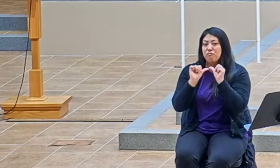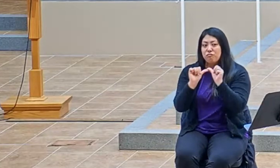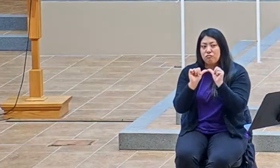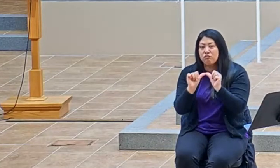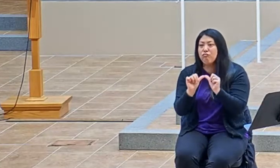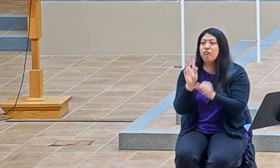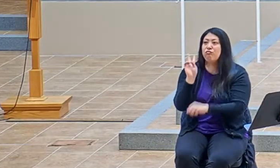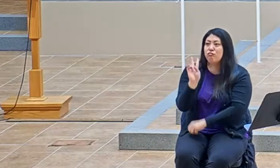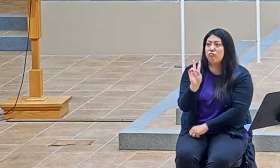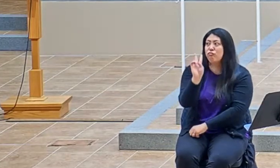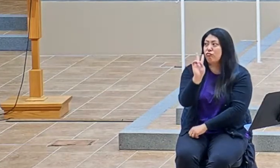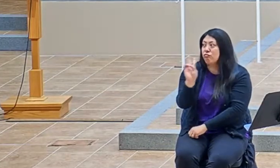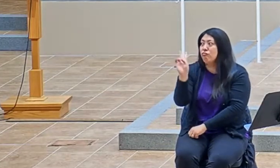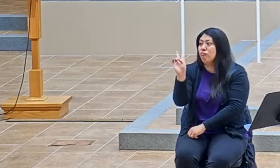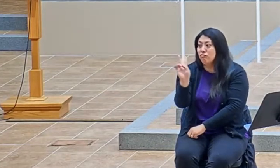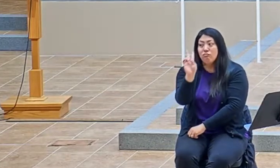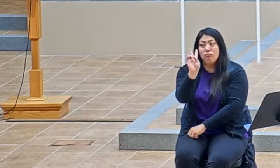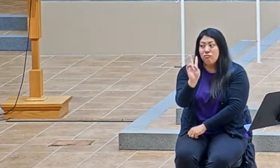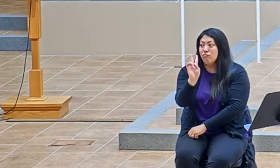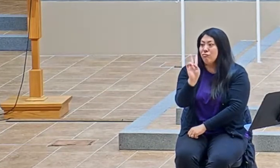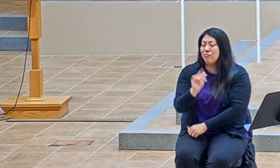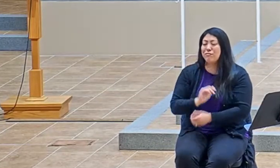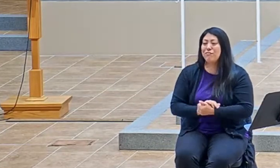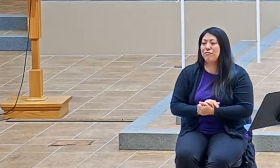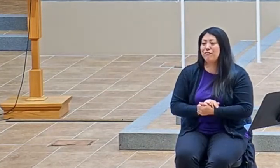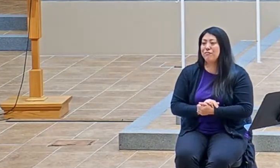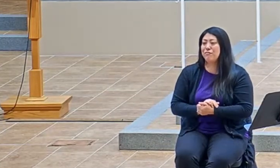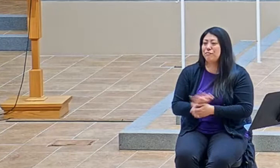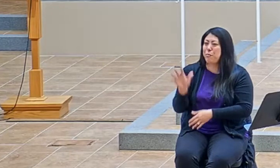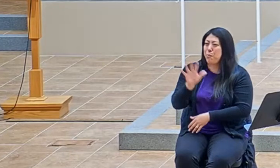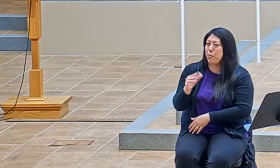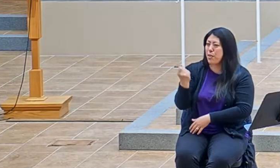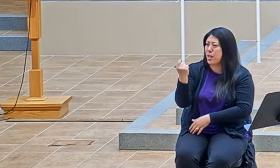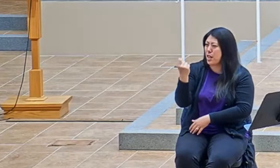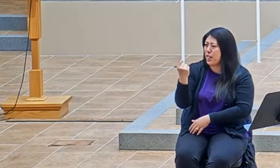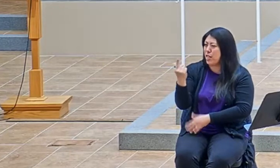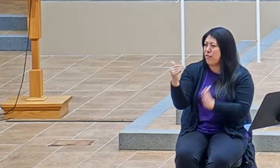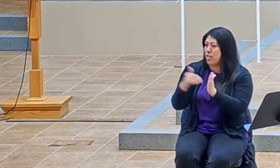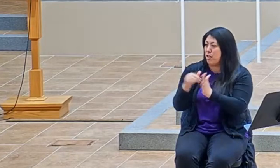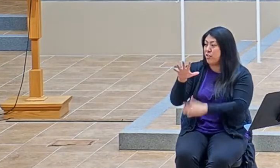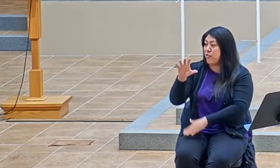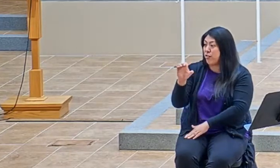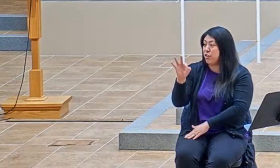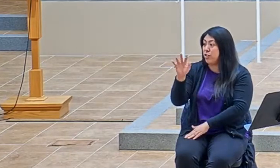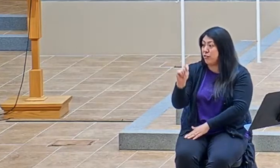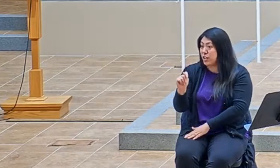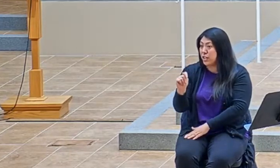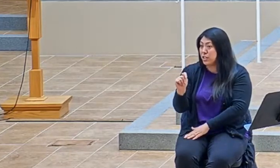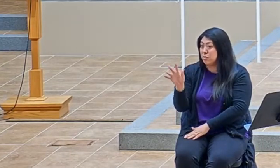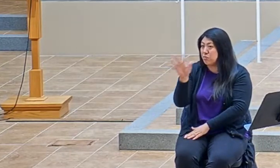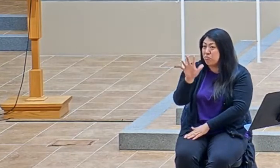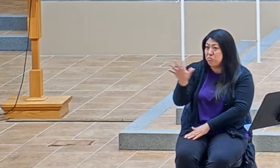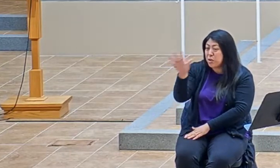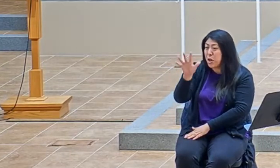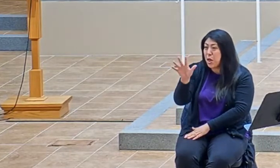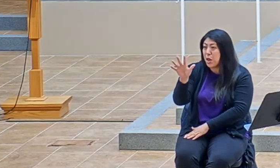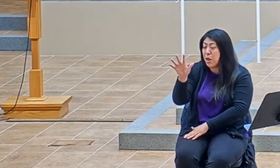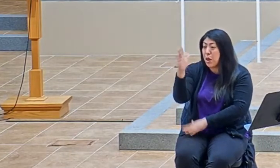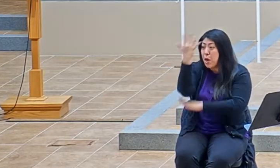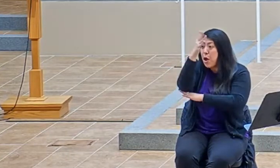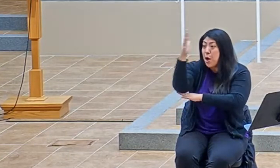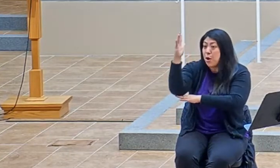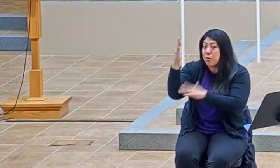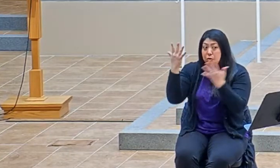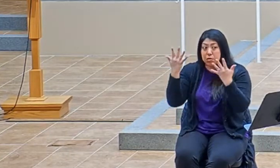journey. We continued on. At 11,500 feet, right about there, the tree